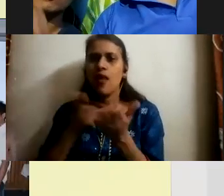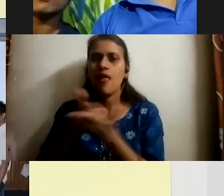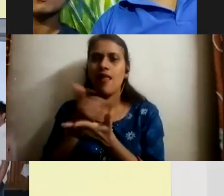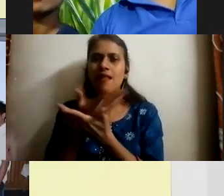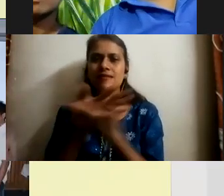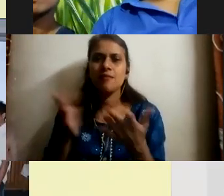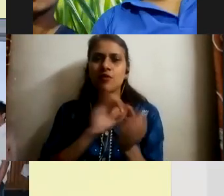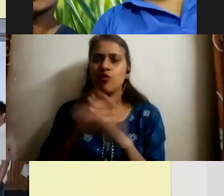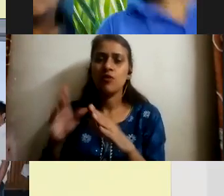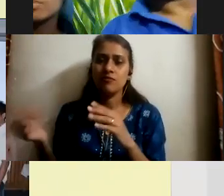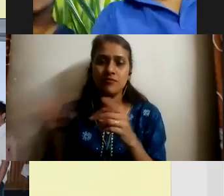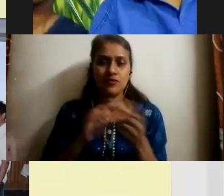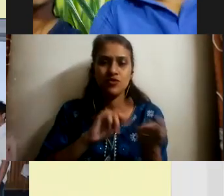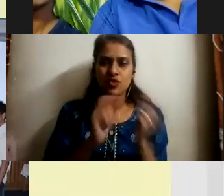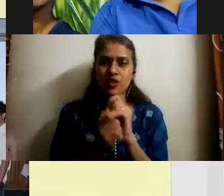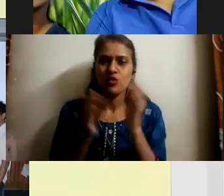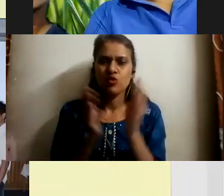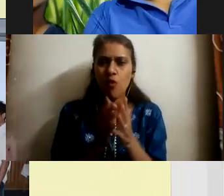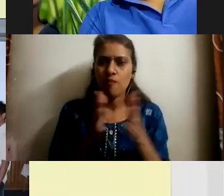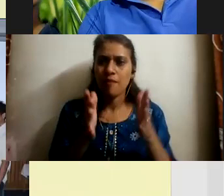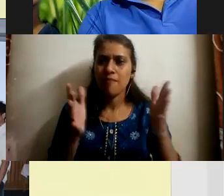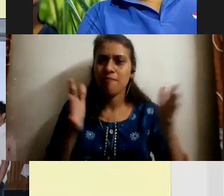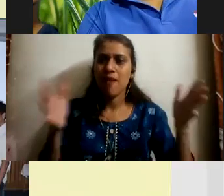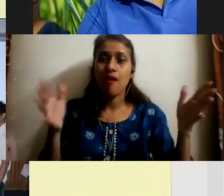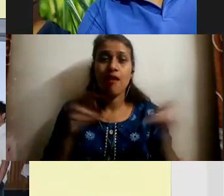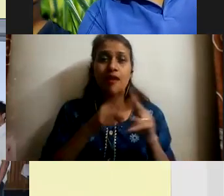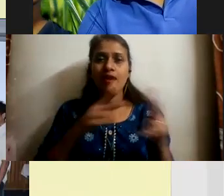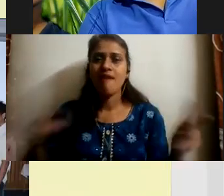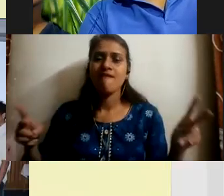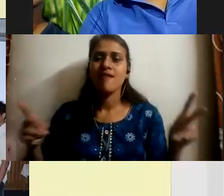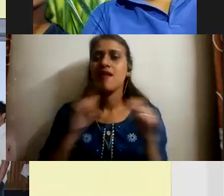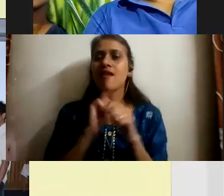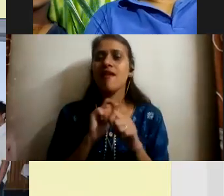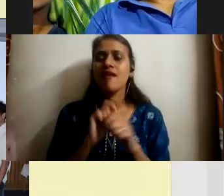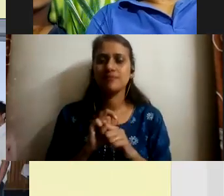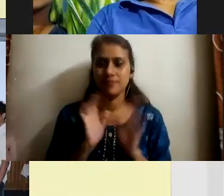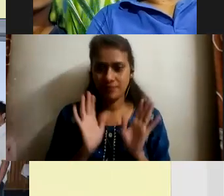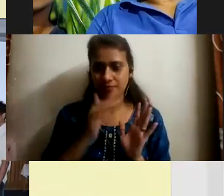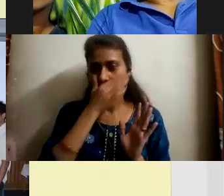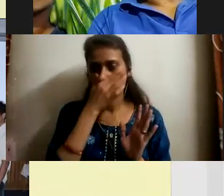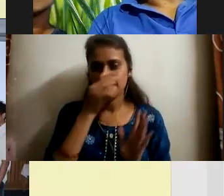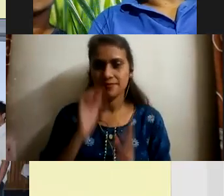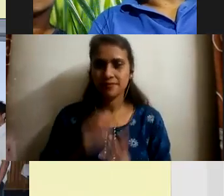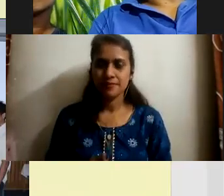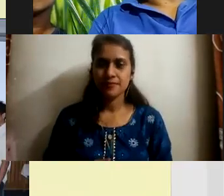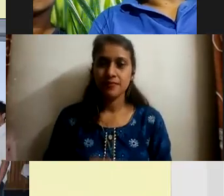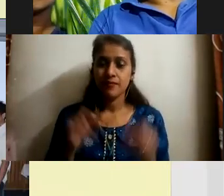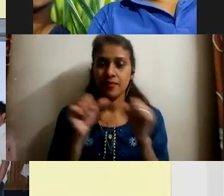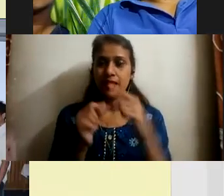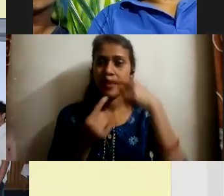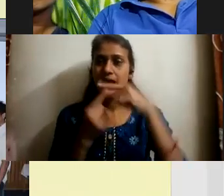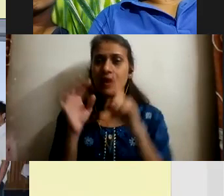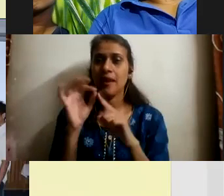to smaller projects. I'm talking of the entire, you know, concept of it. So that's how we at PAR, you know, looked